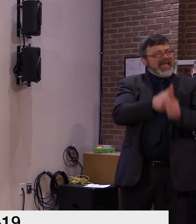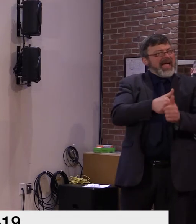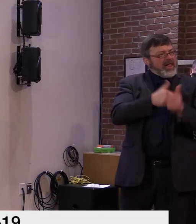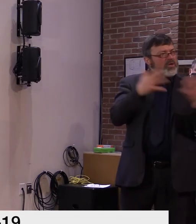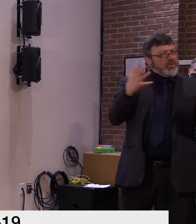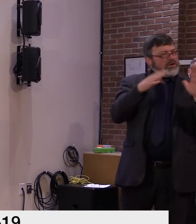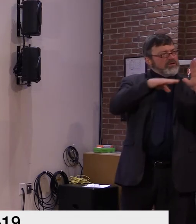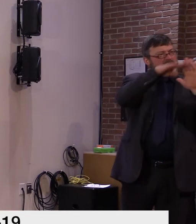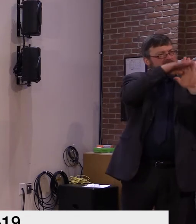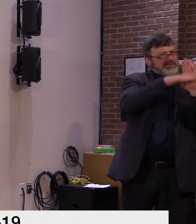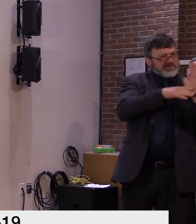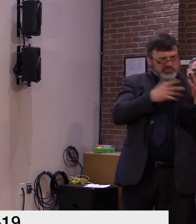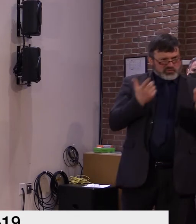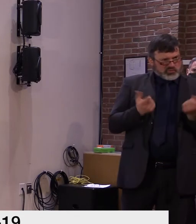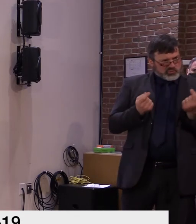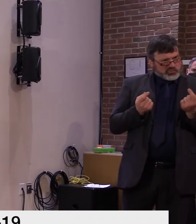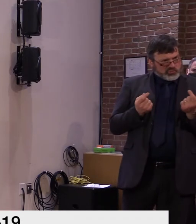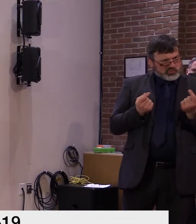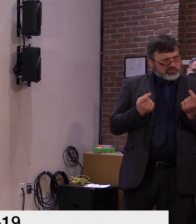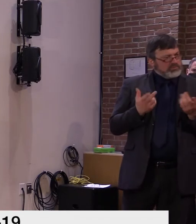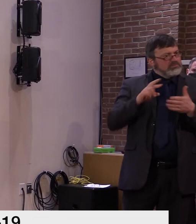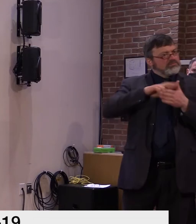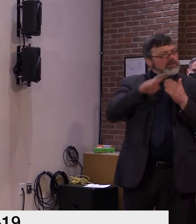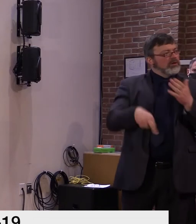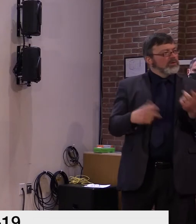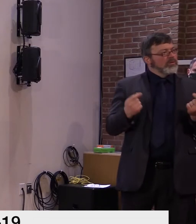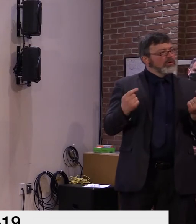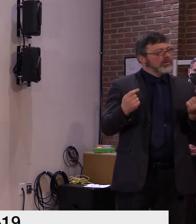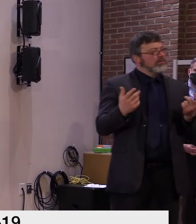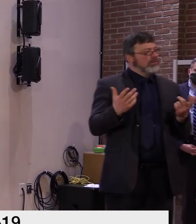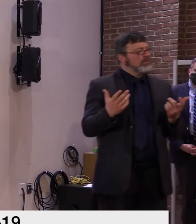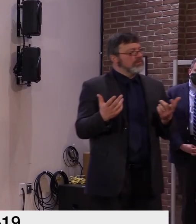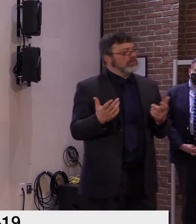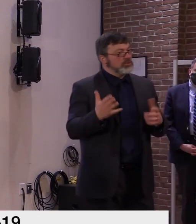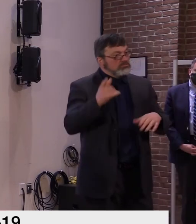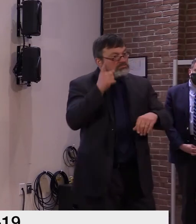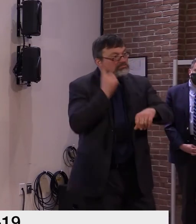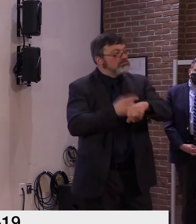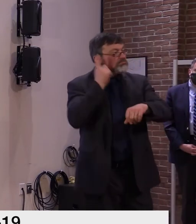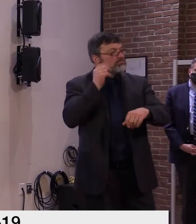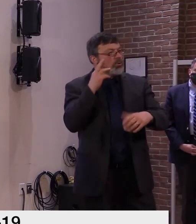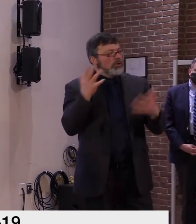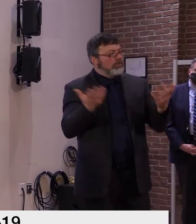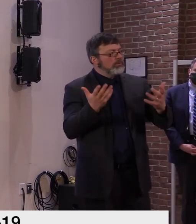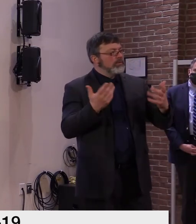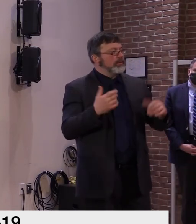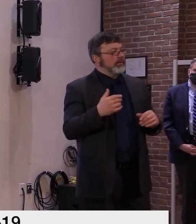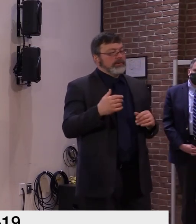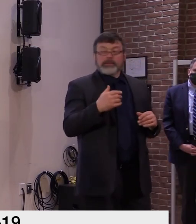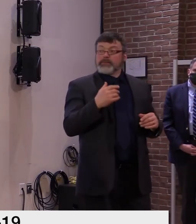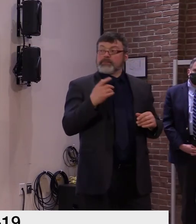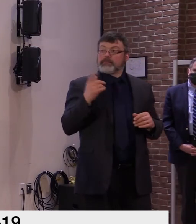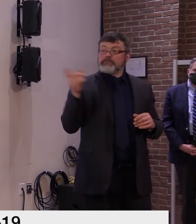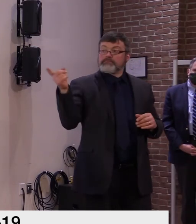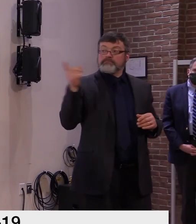Well, I don't know anything about that instance and hadn't heard that. But